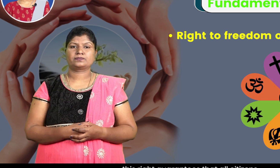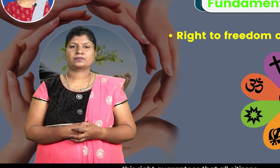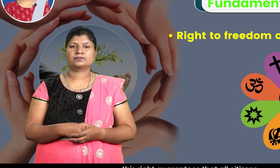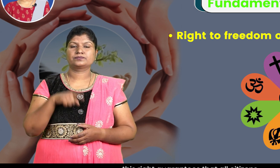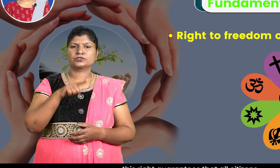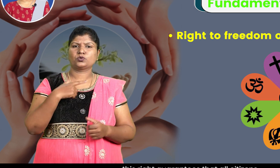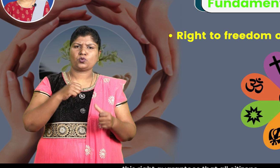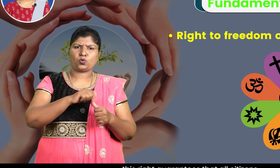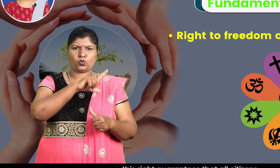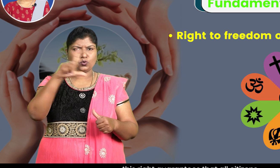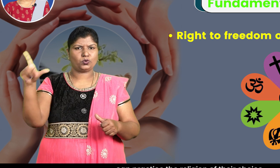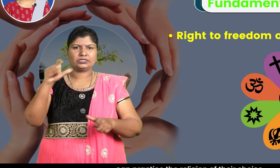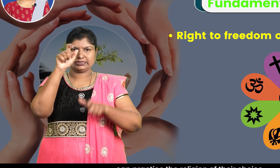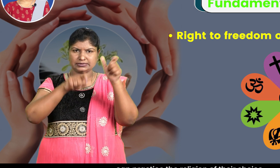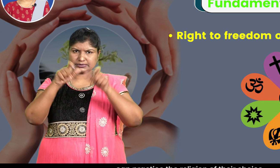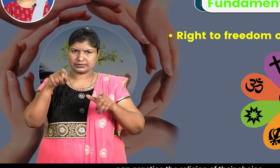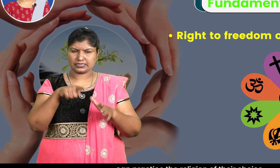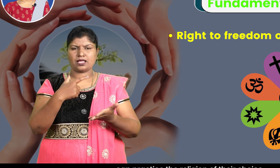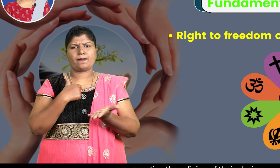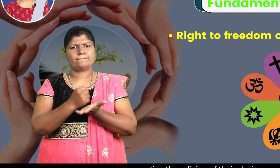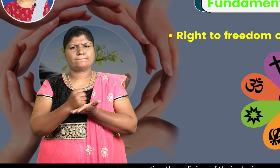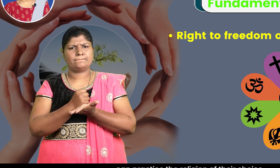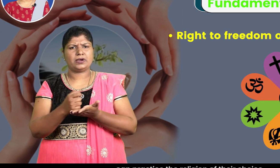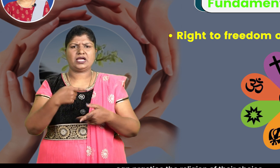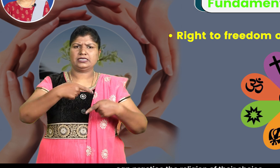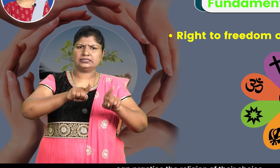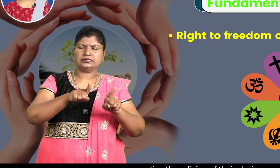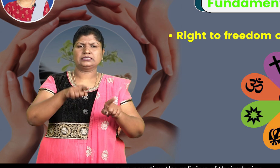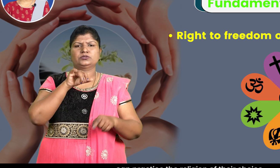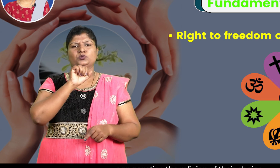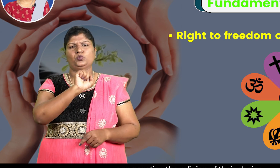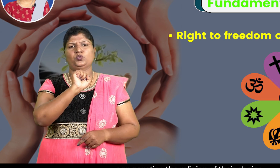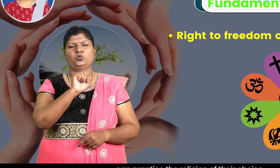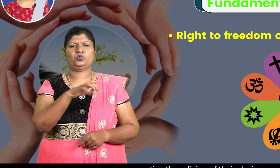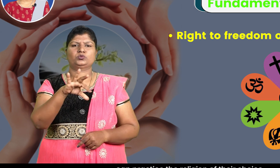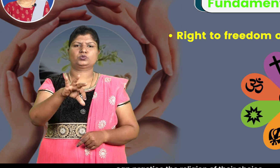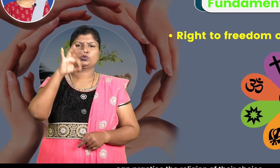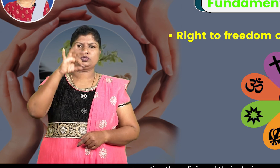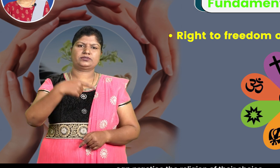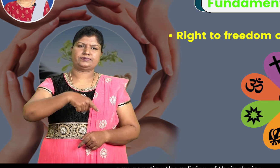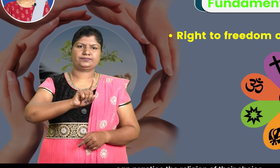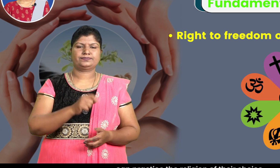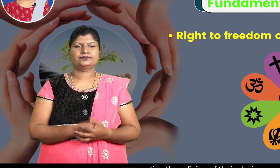that all citizens can practice the religion of their choice.